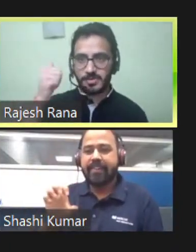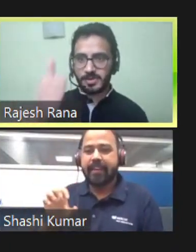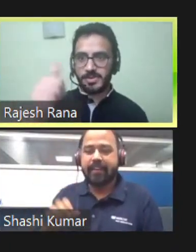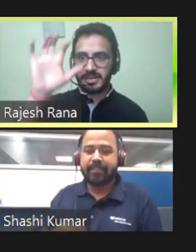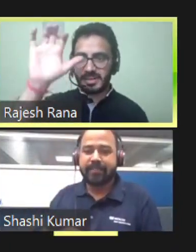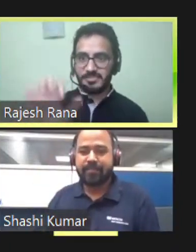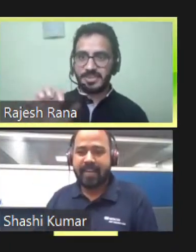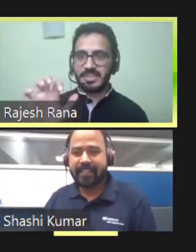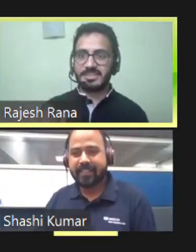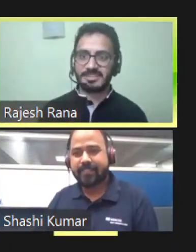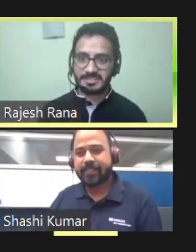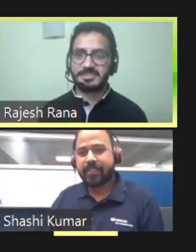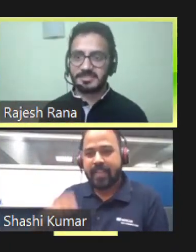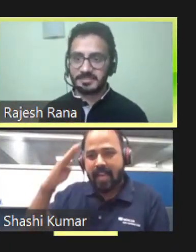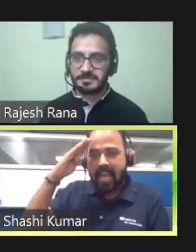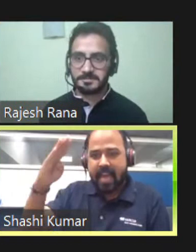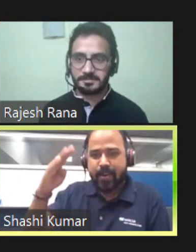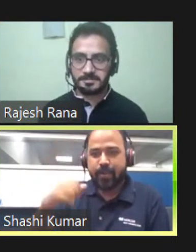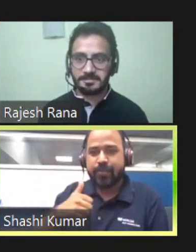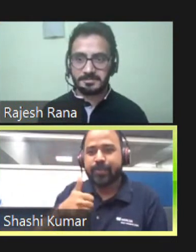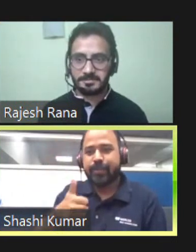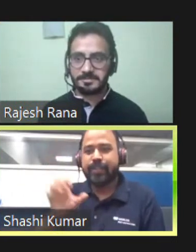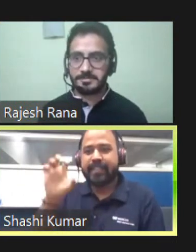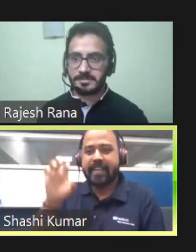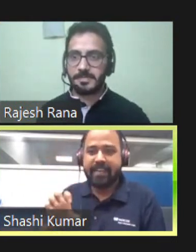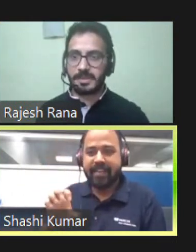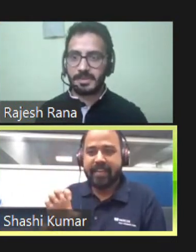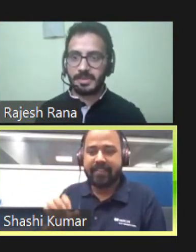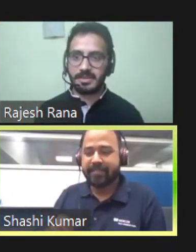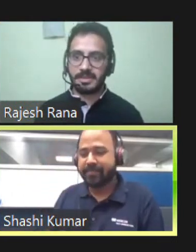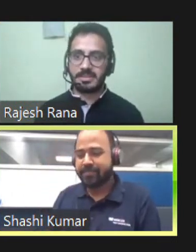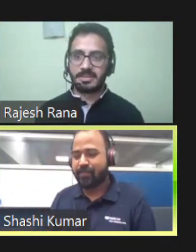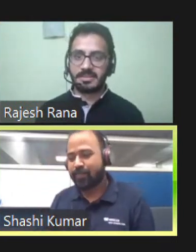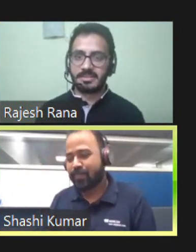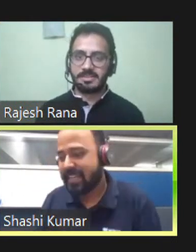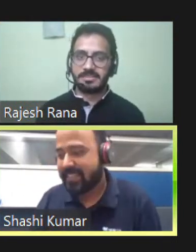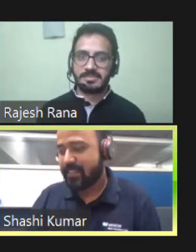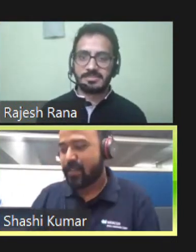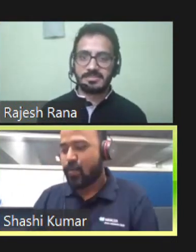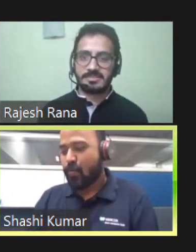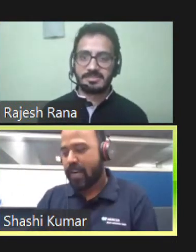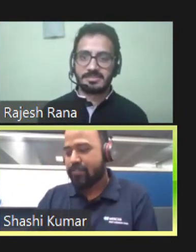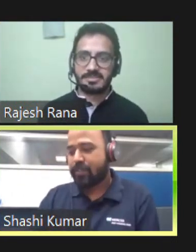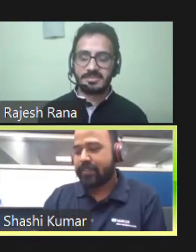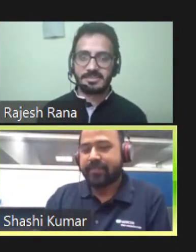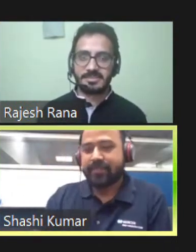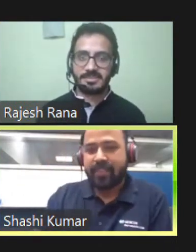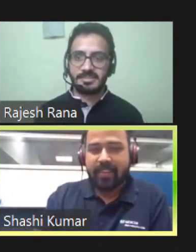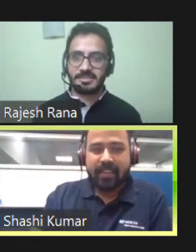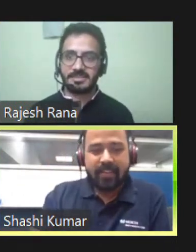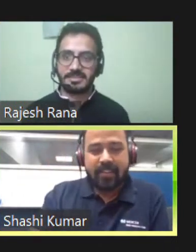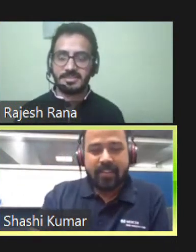Good evening. evening. Right? Hello, good evening. Right? Wonderful.